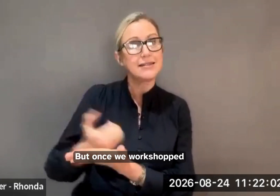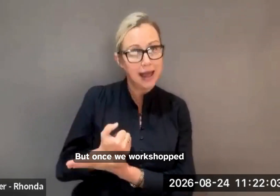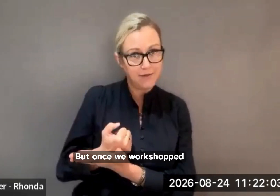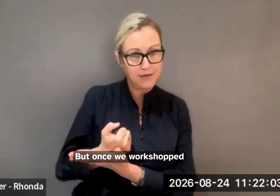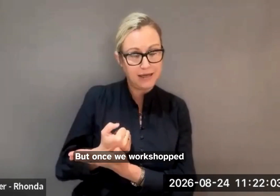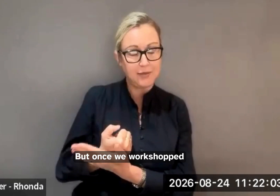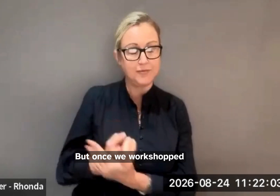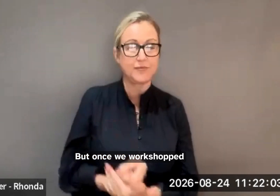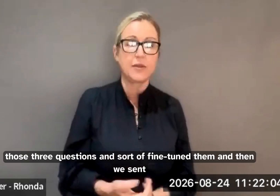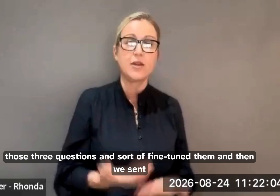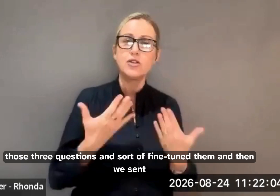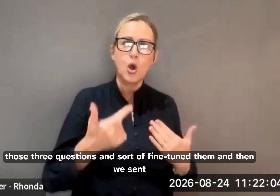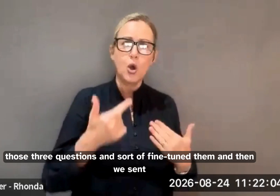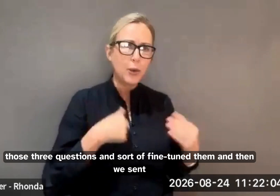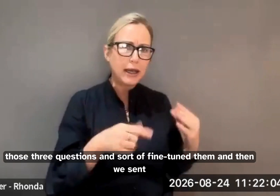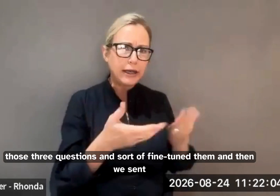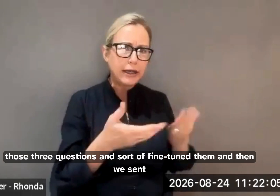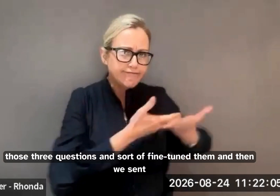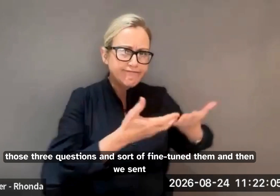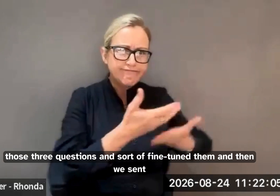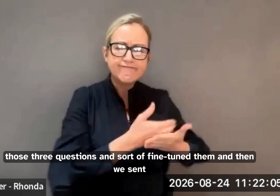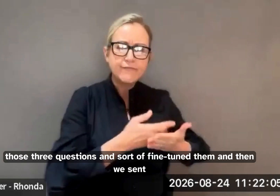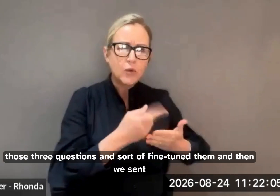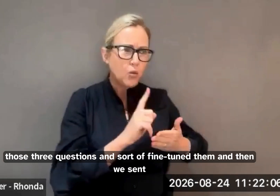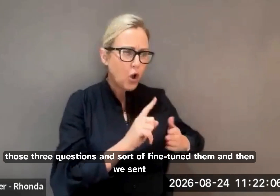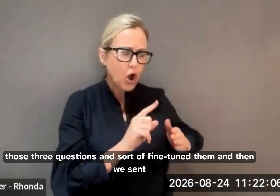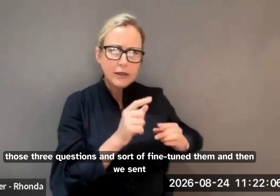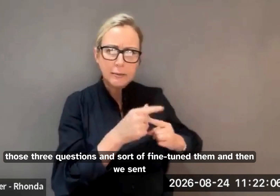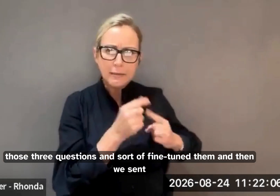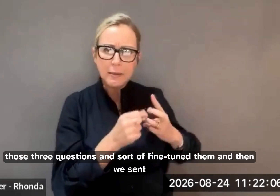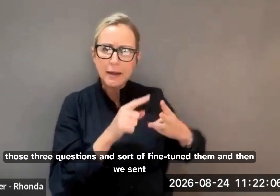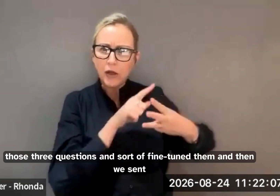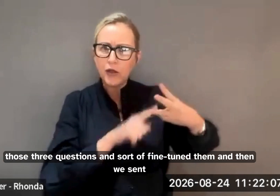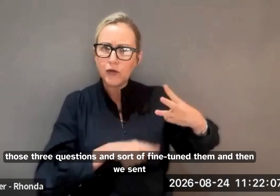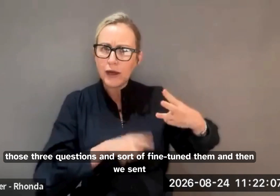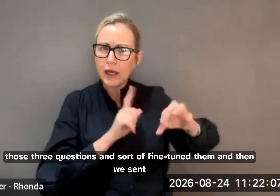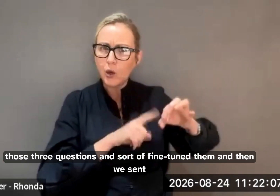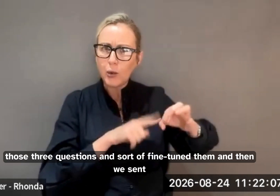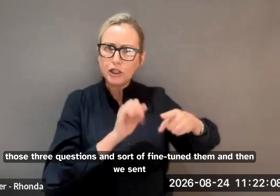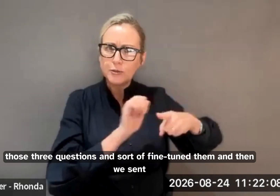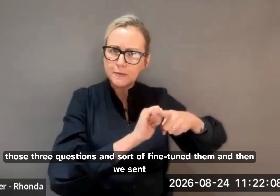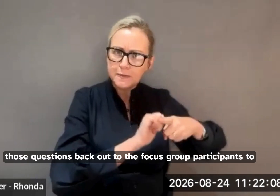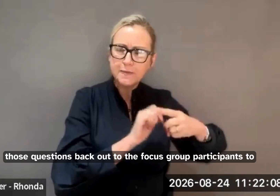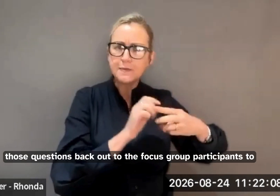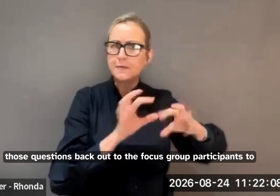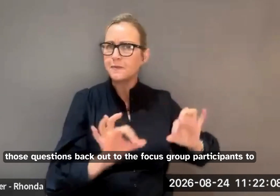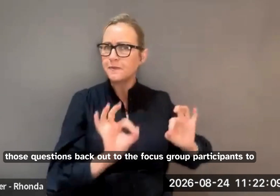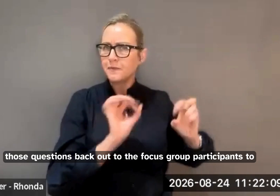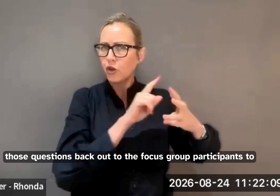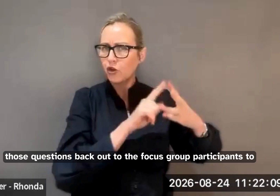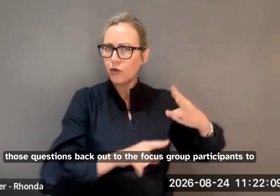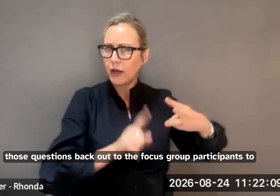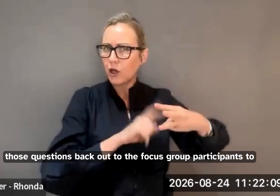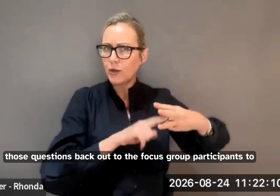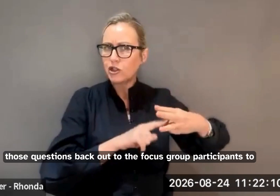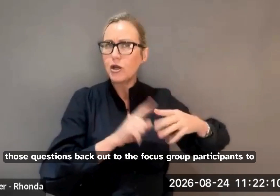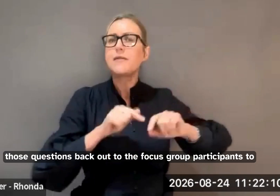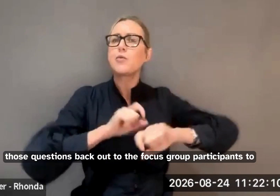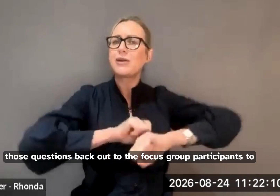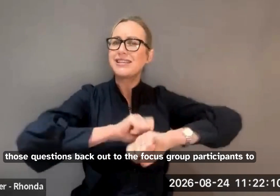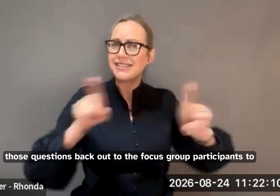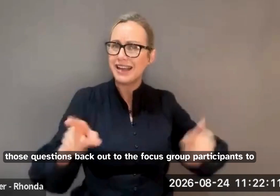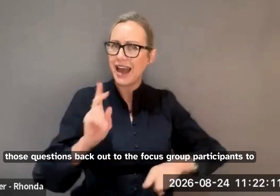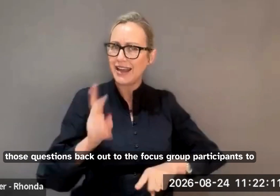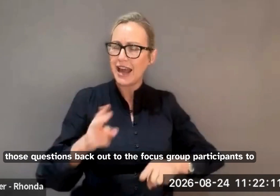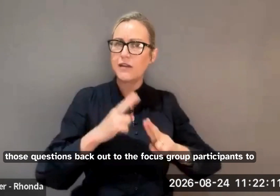once we workshopped those 3 questions and sort of fine-tuned them, and then we sent those questions back out to the focus